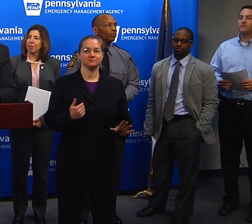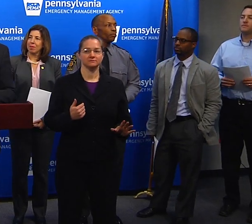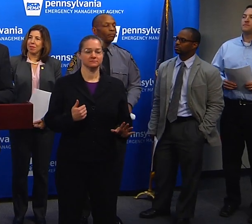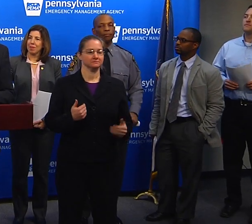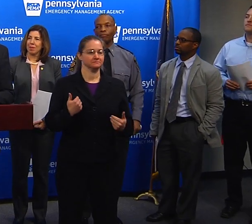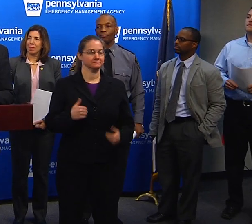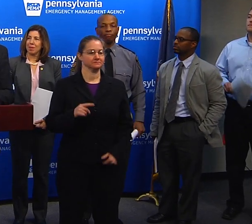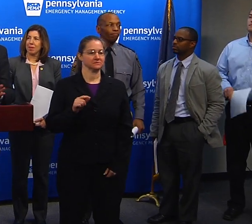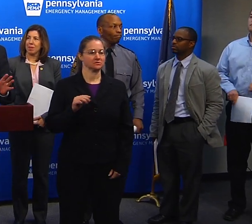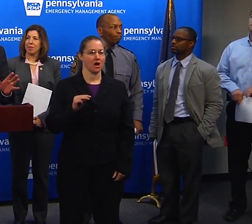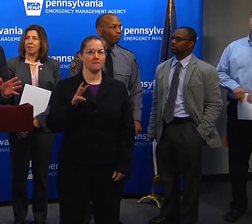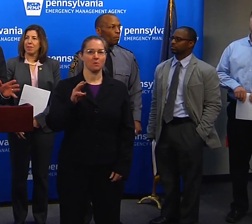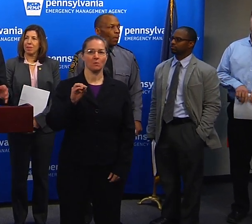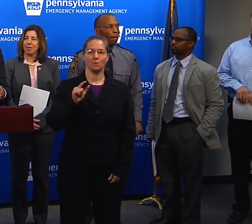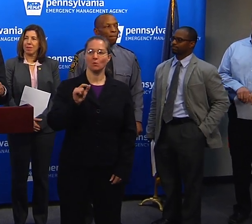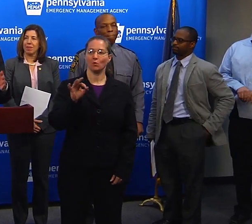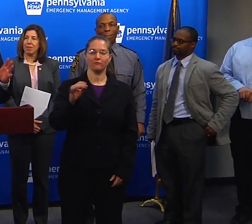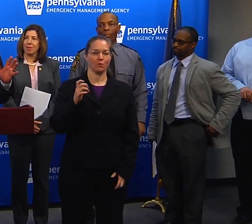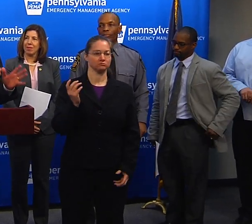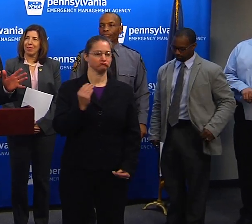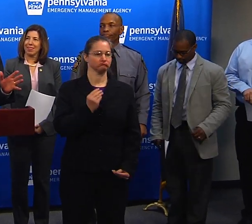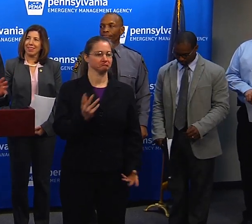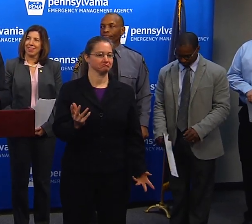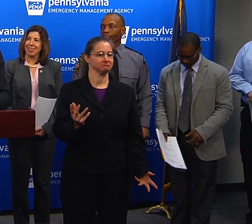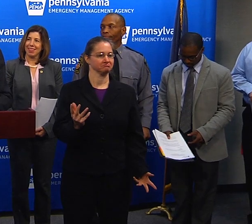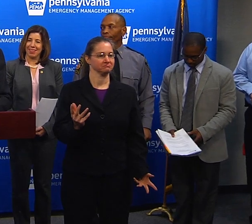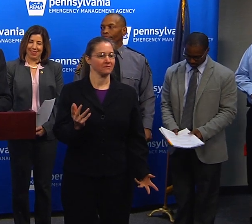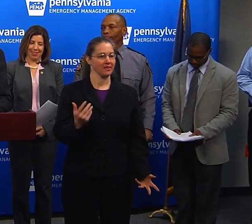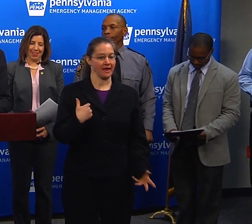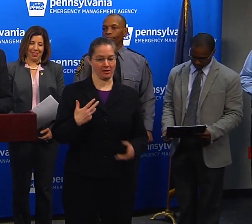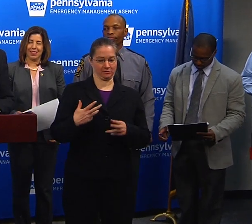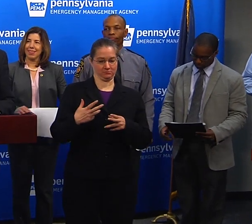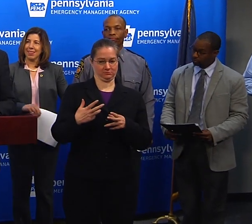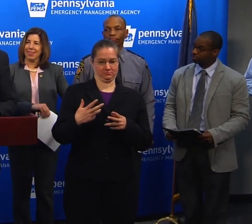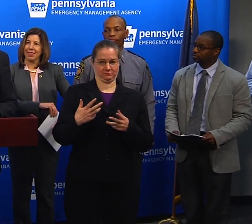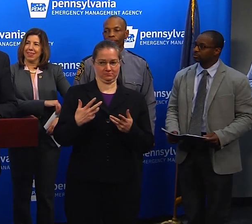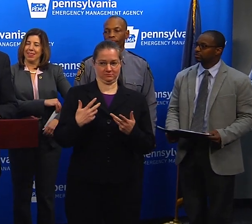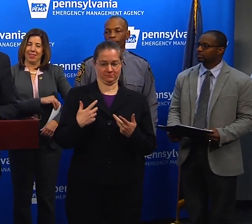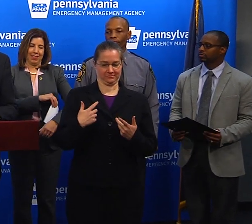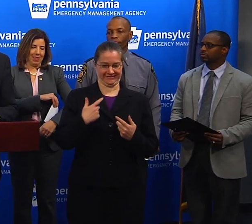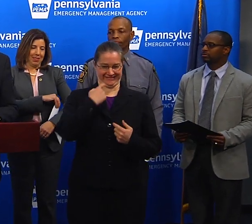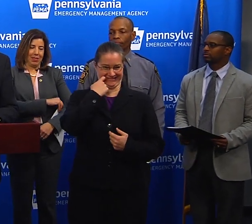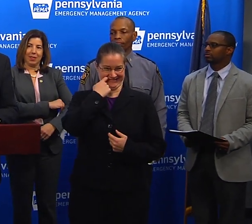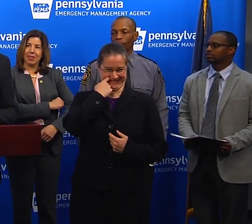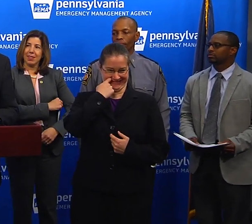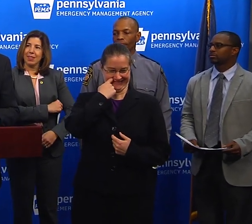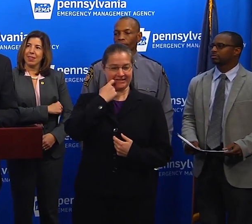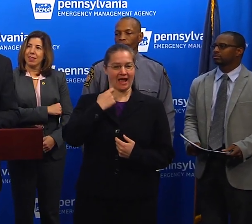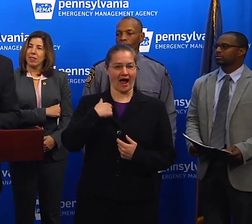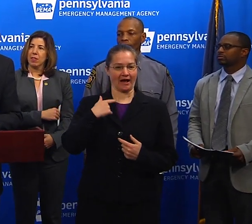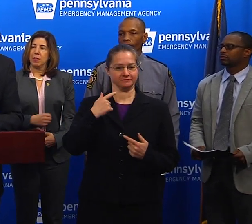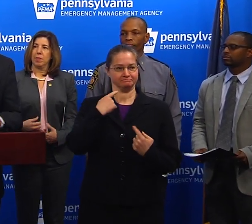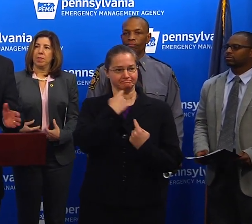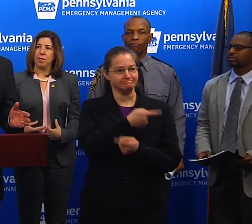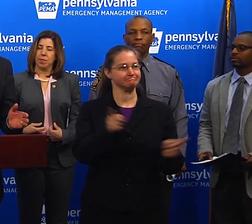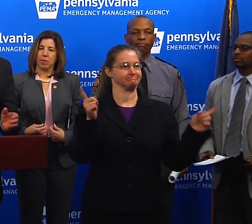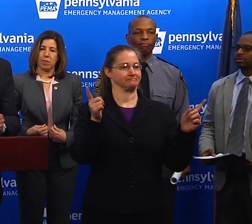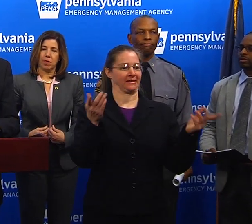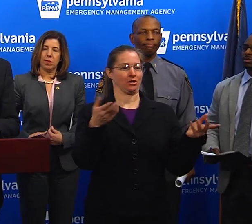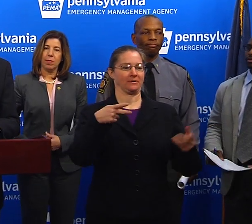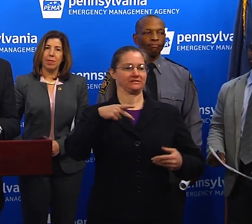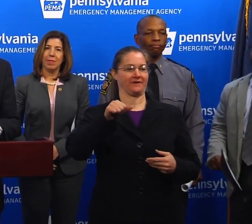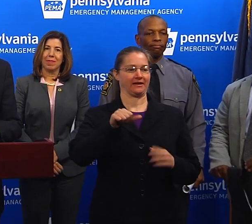I'm Tom Wolf, and I just want to say that I just shortly, a short time ago, declared a state of emergency